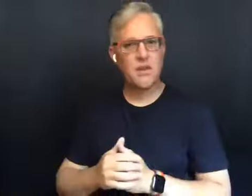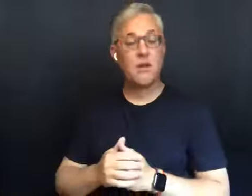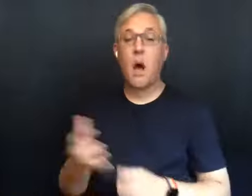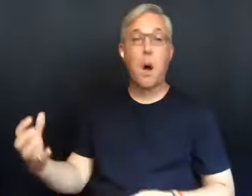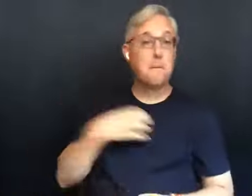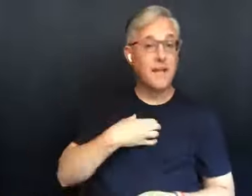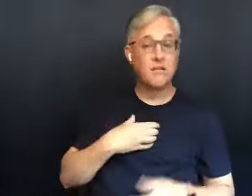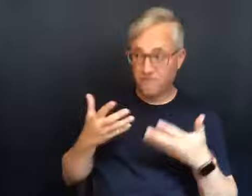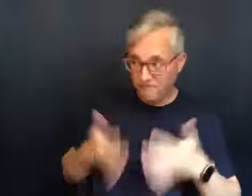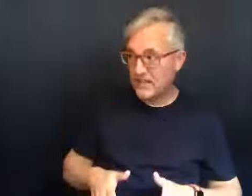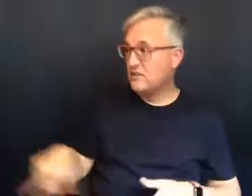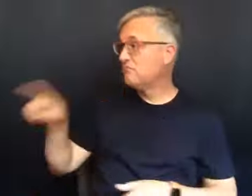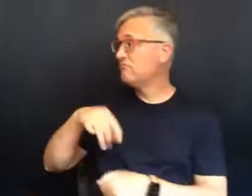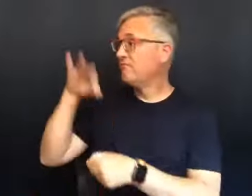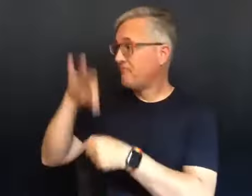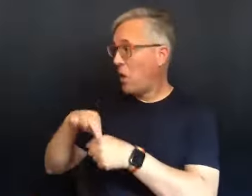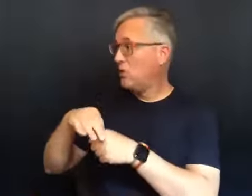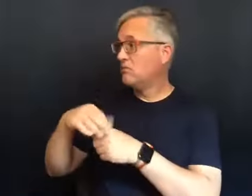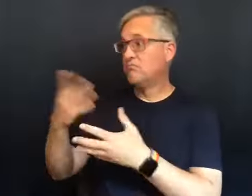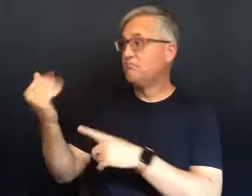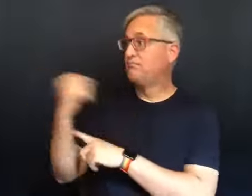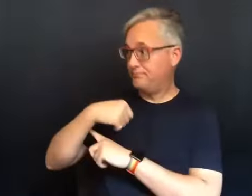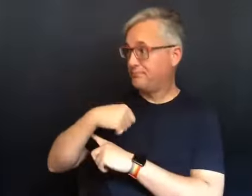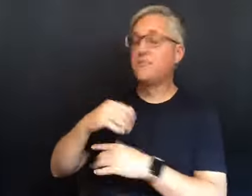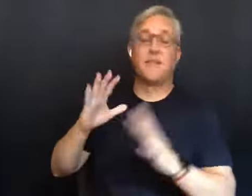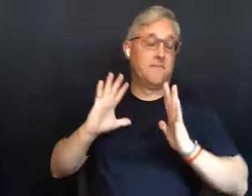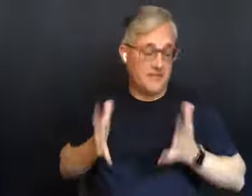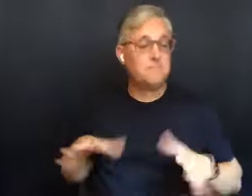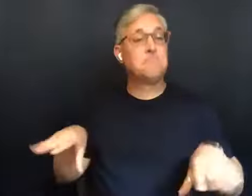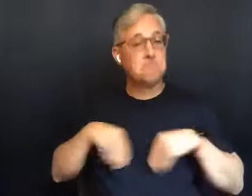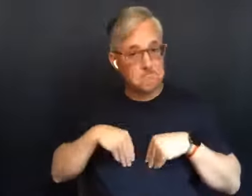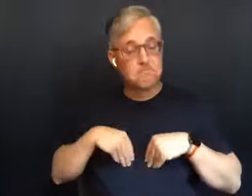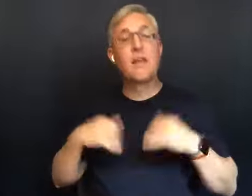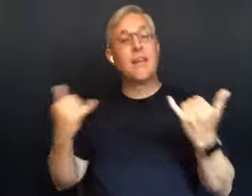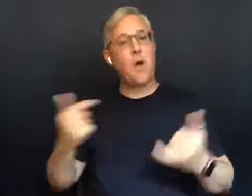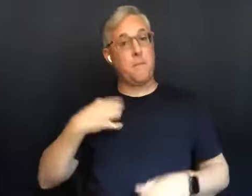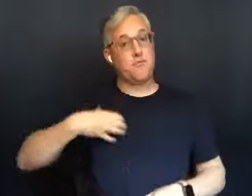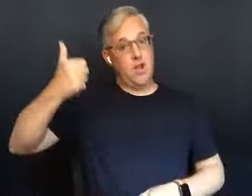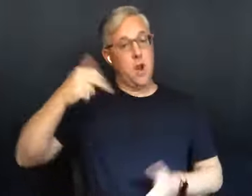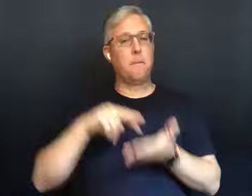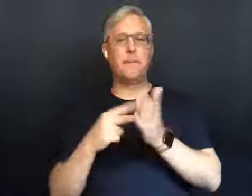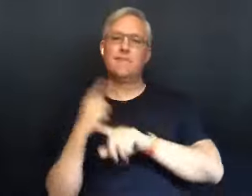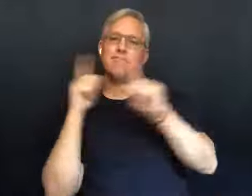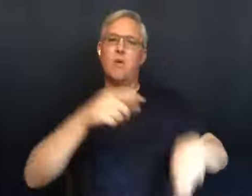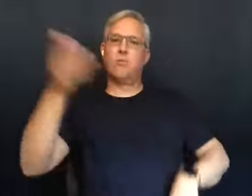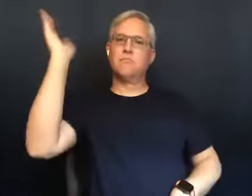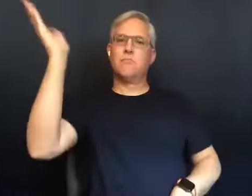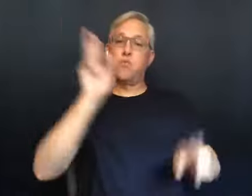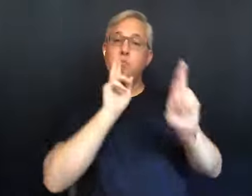decision? That's my responsibility. Is the appeal's over, and now we've made a decision, and I was there, and I